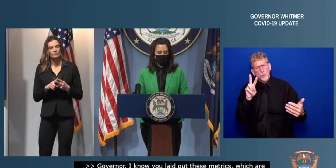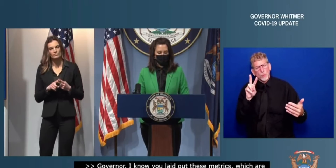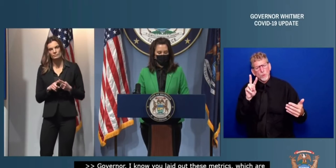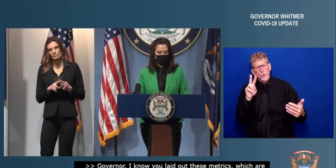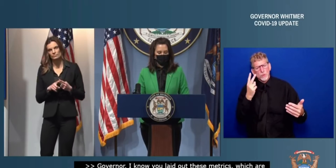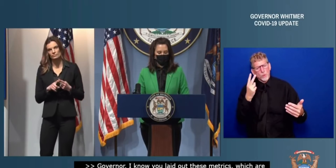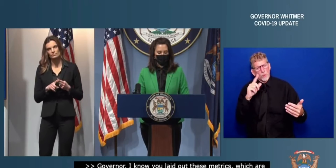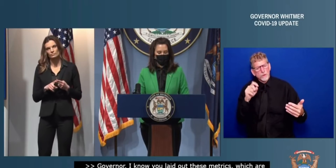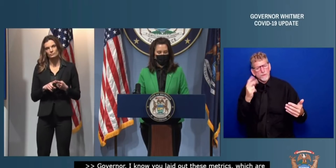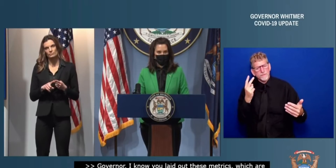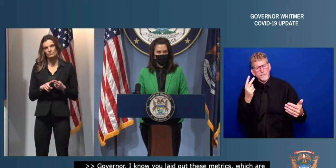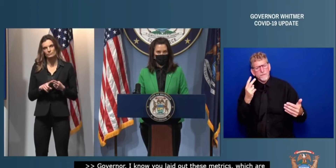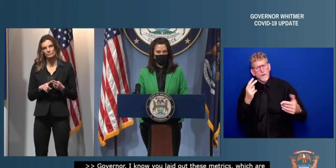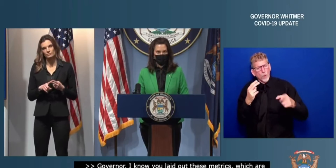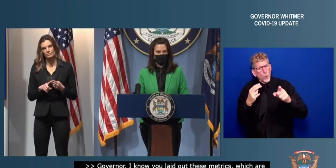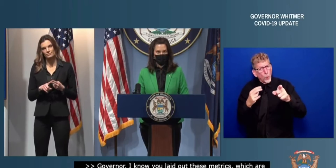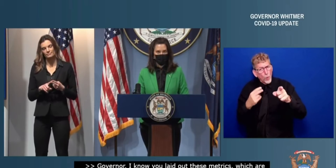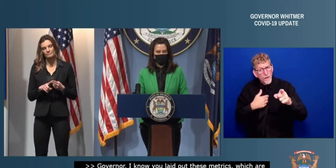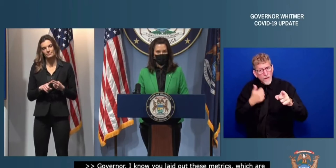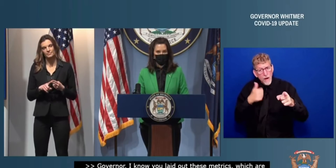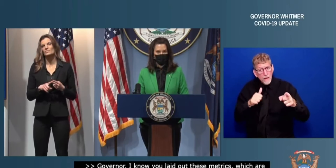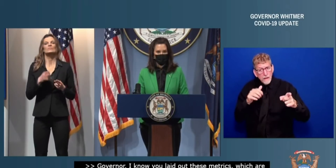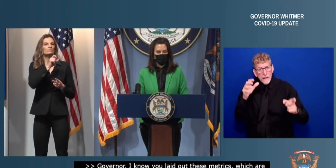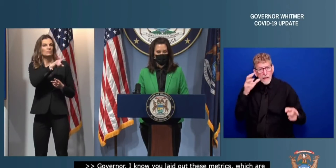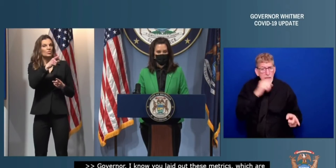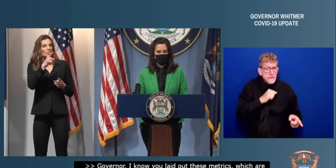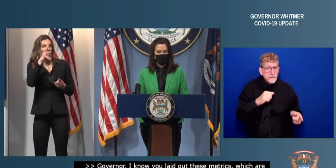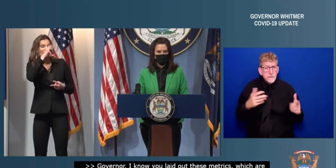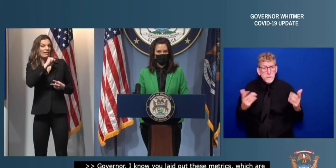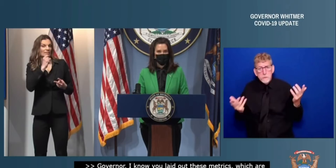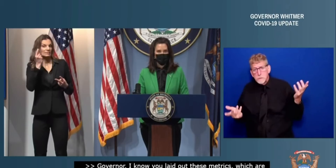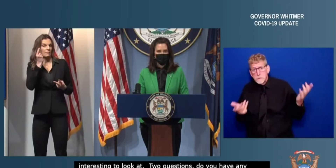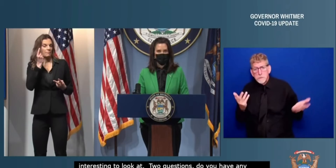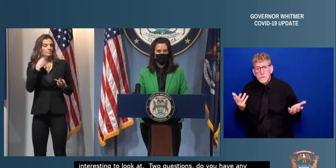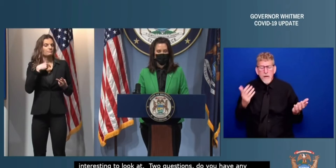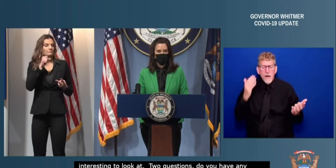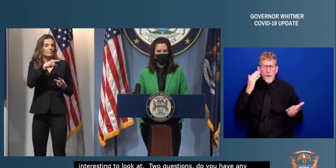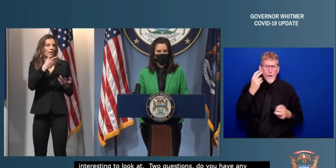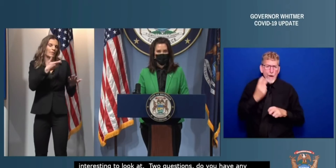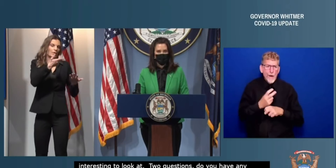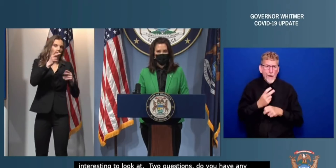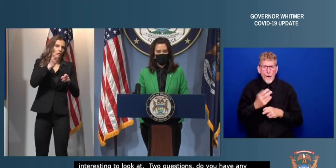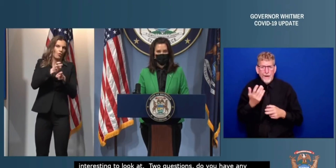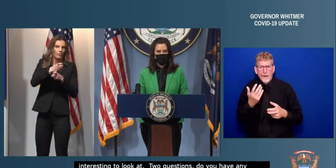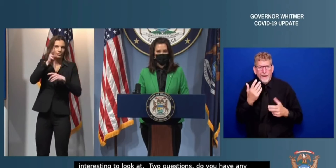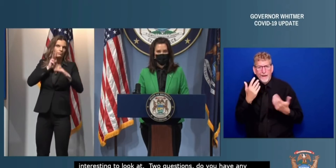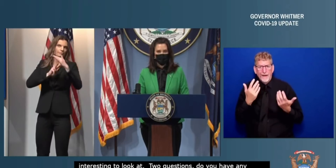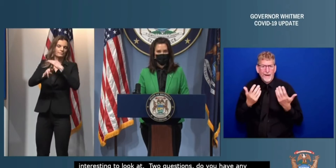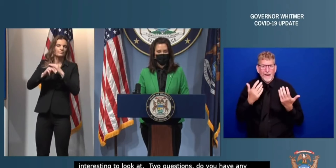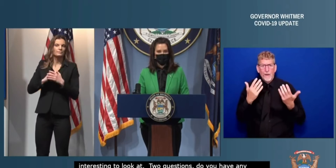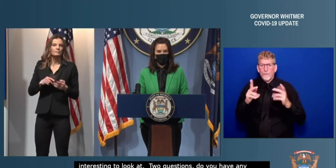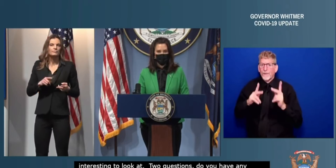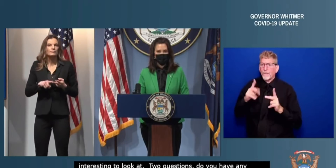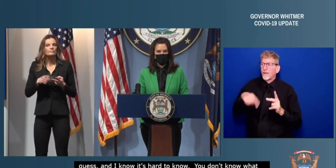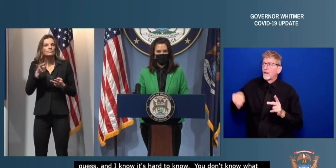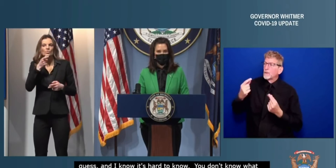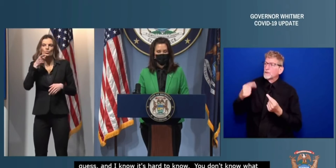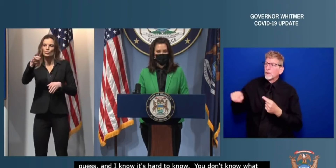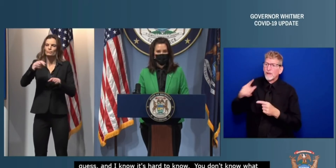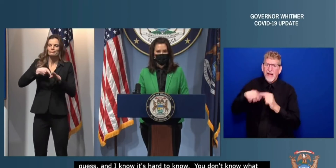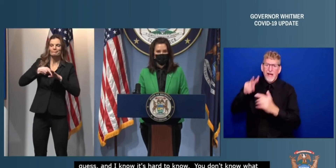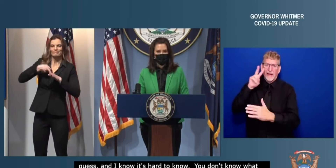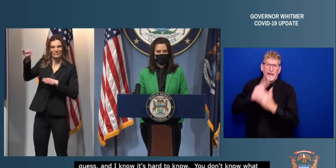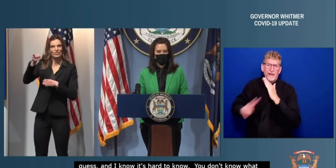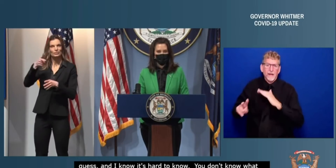guess, and I know it's hard to know because you don't know what people are going to do, but have the professionals who looked at this given